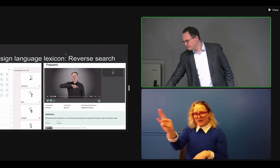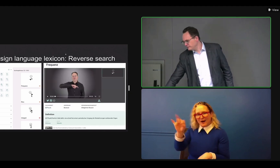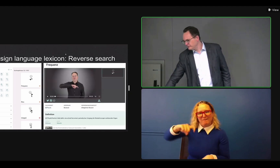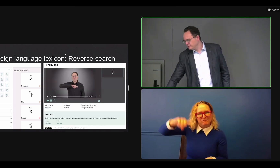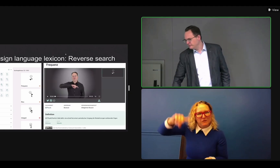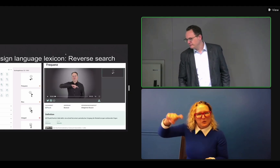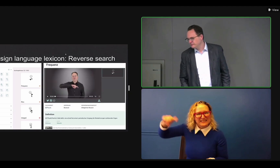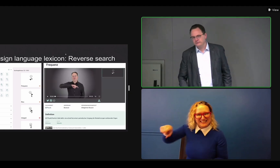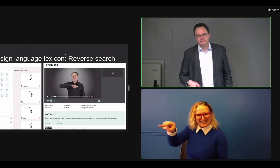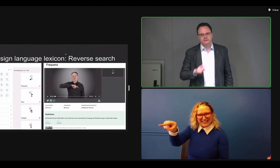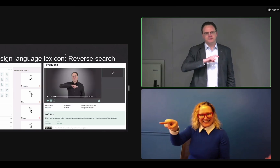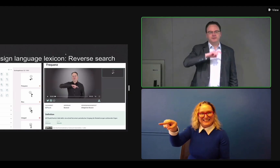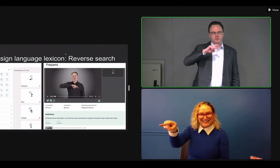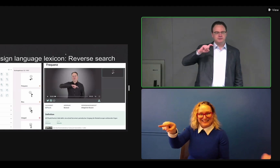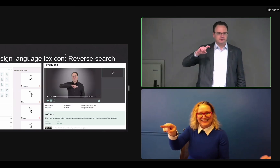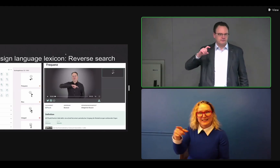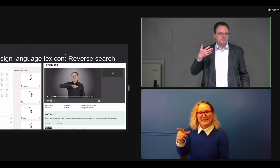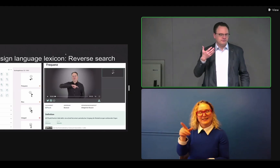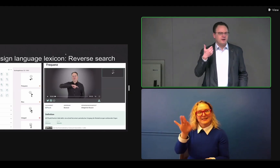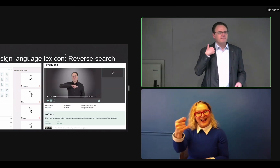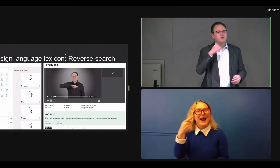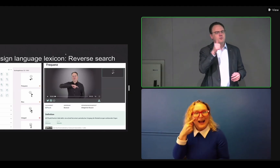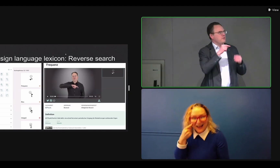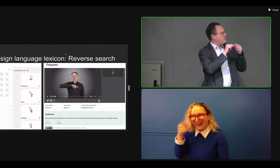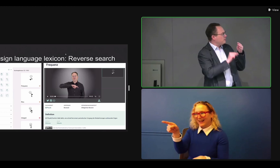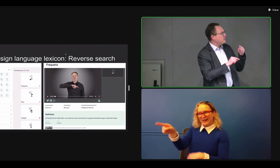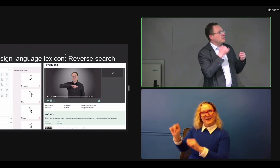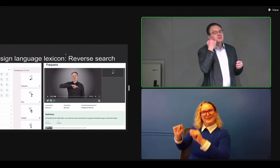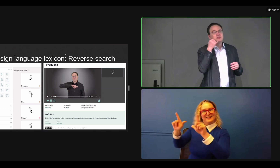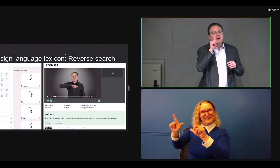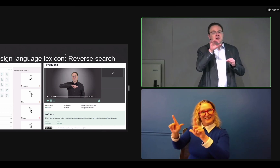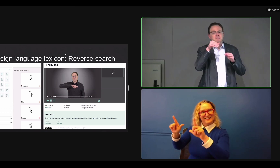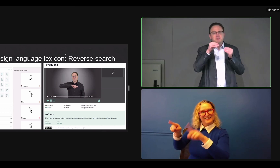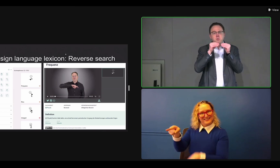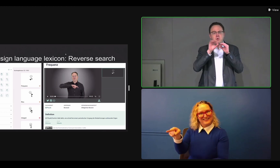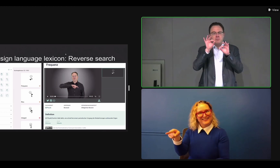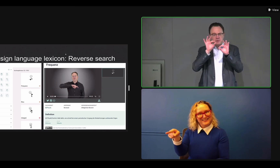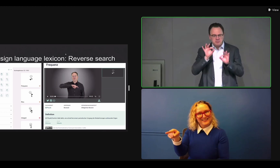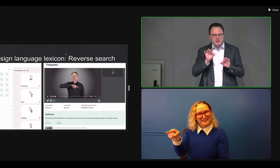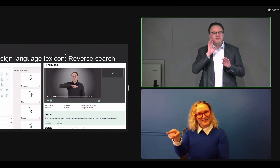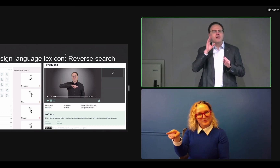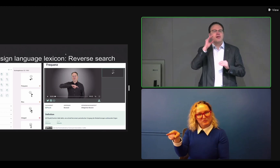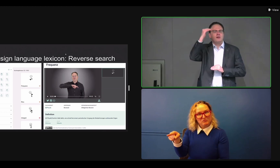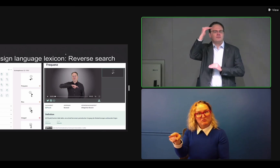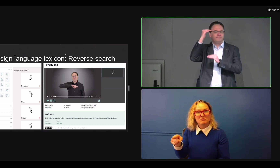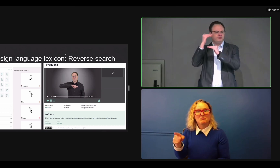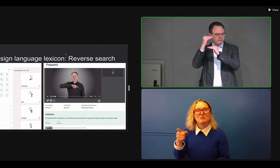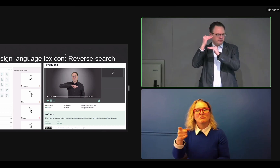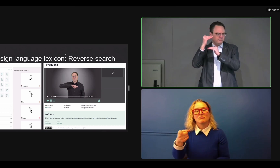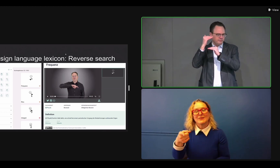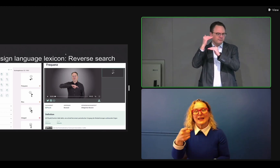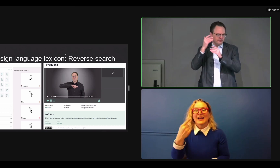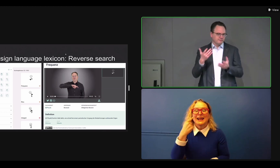that production or that hand shape. So here's one example of that sign. Sign for